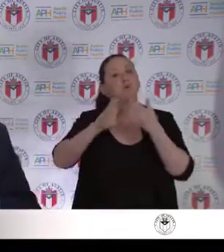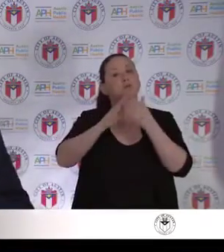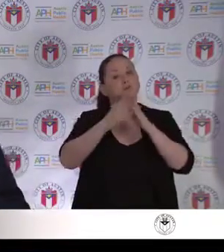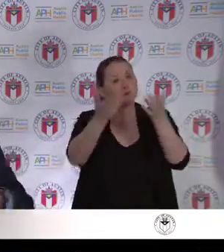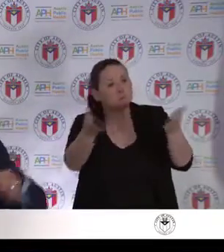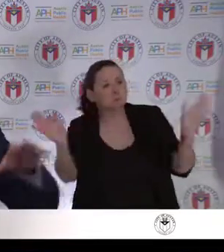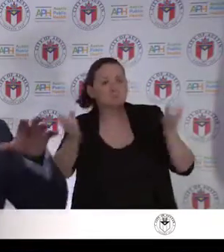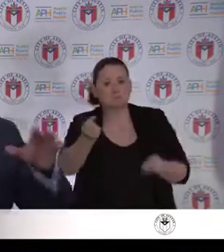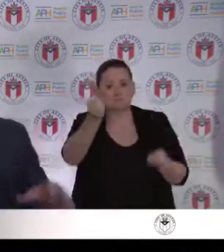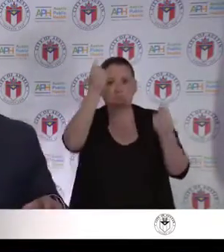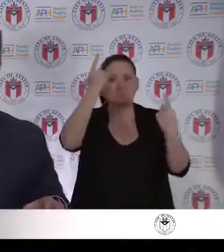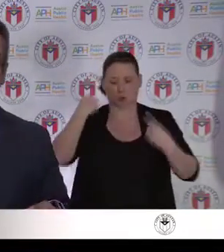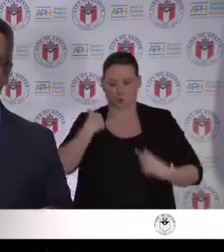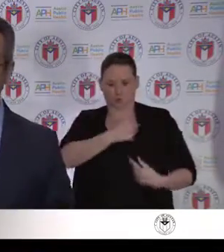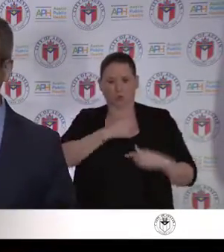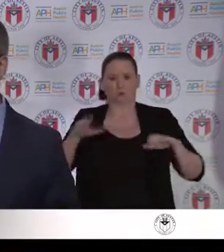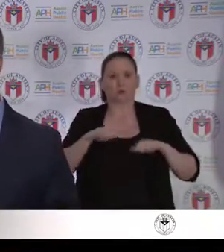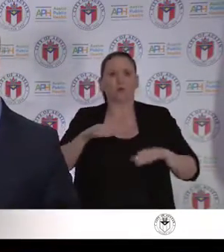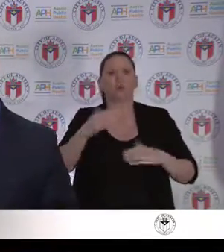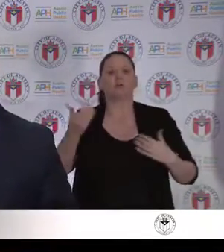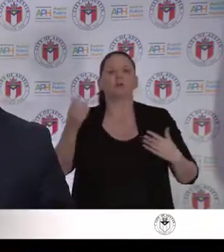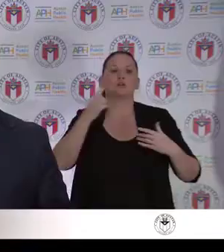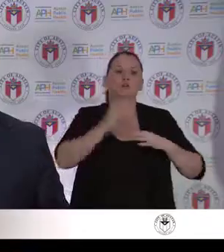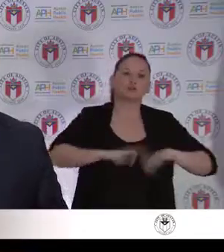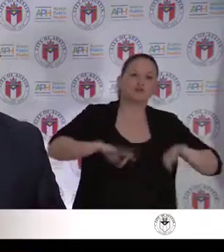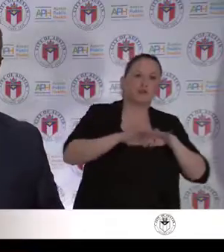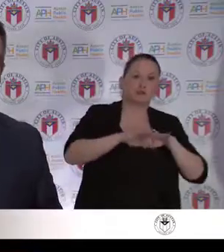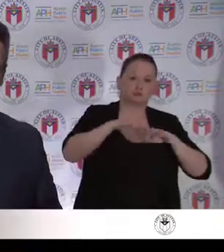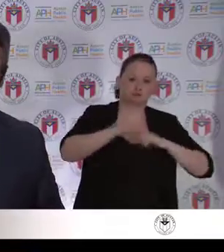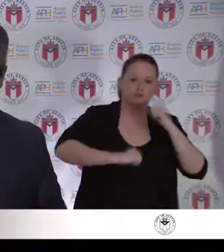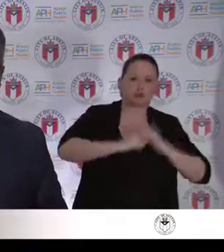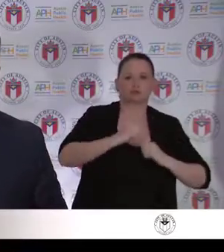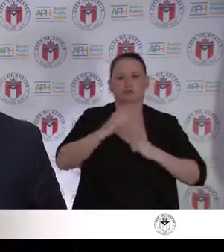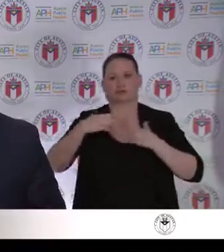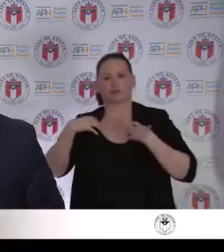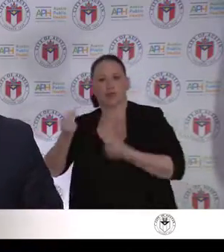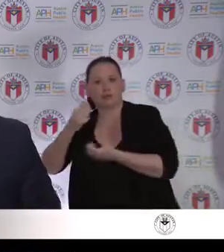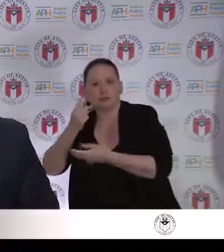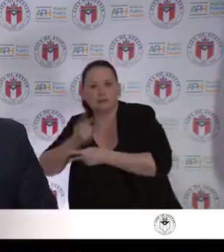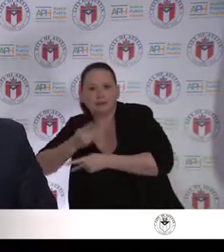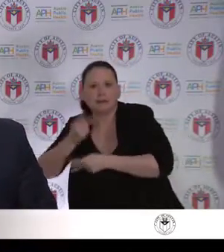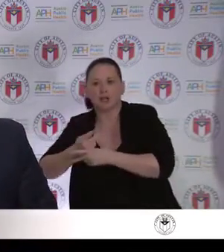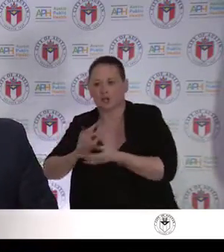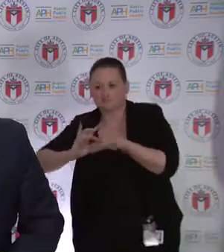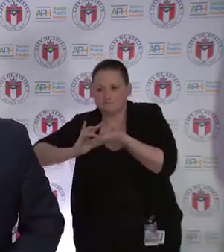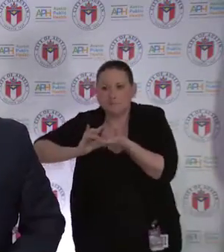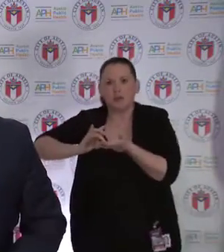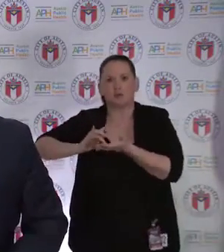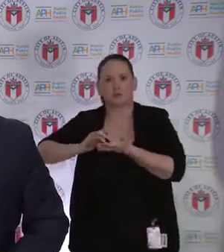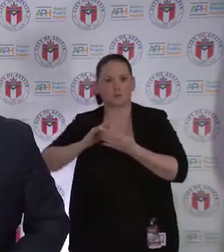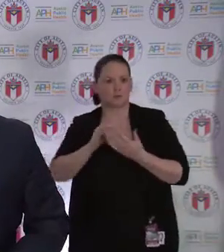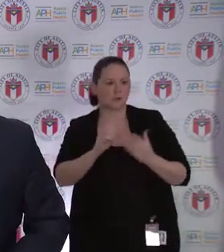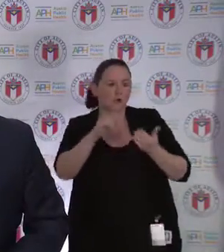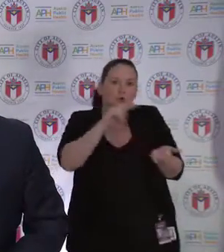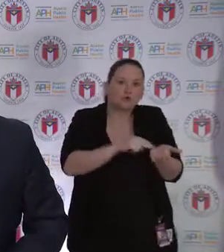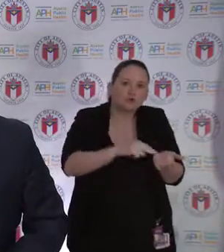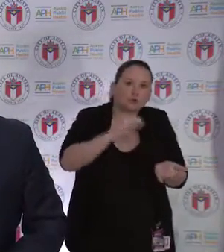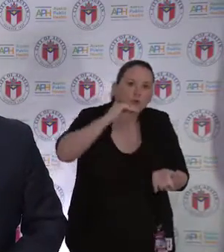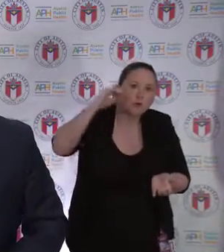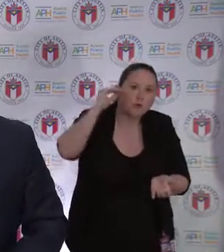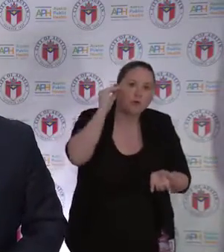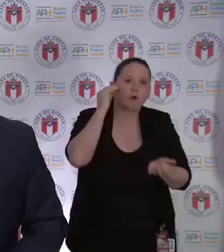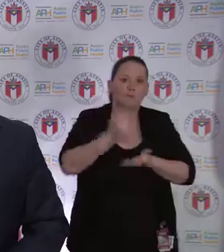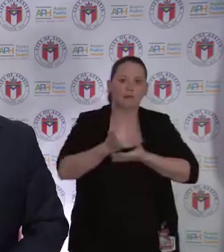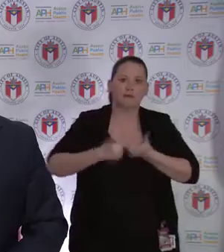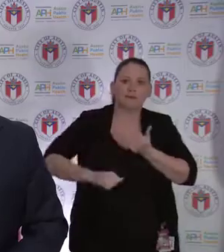what we're doing as critical infrastructure, as healthcare, as providers of nursing home and assisted living facilities.